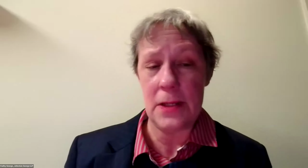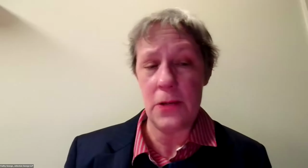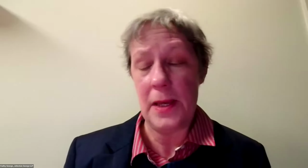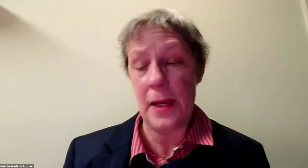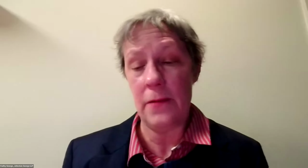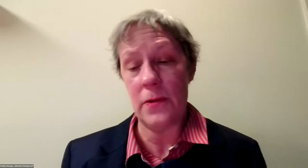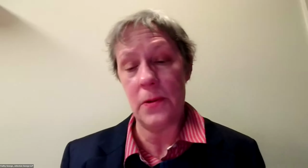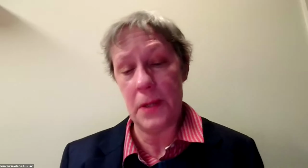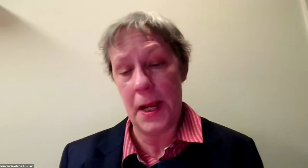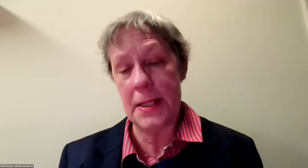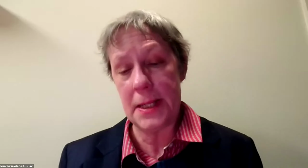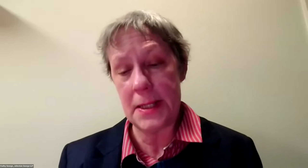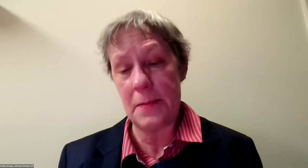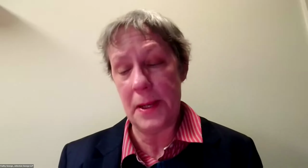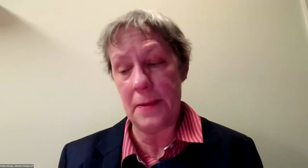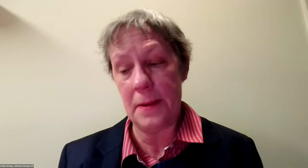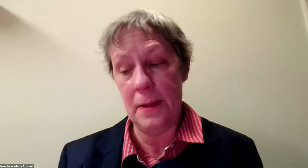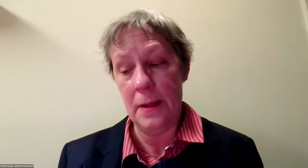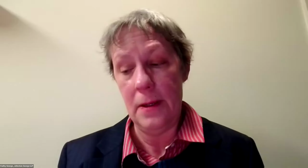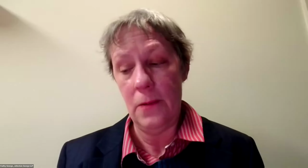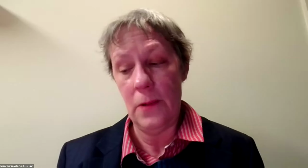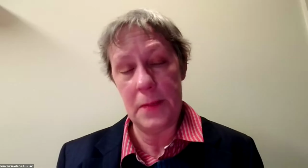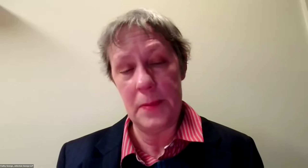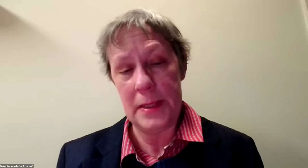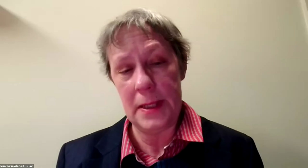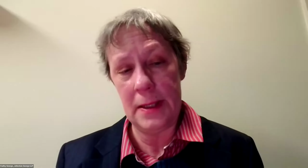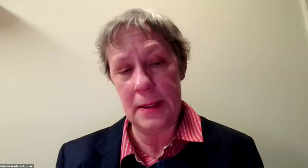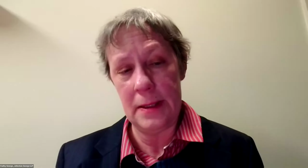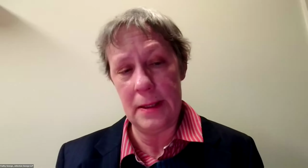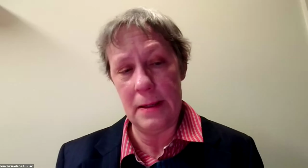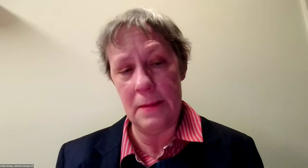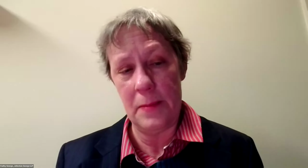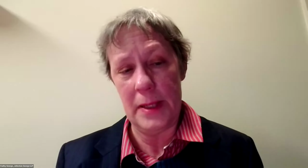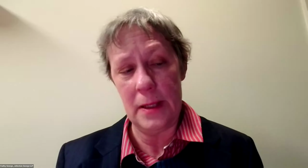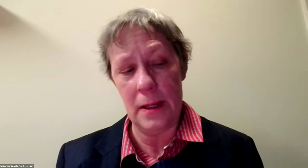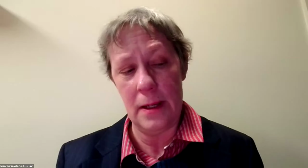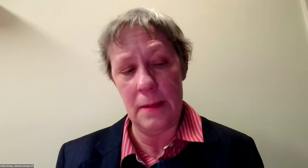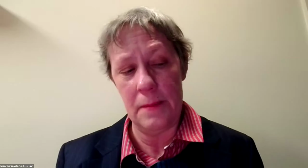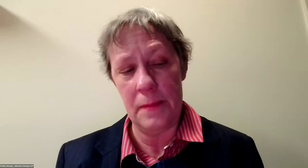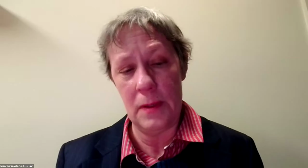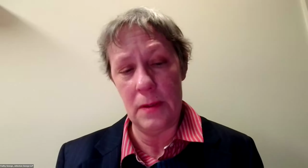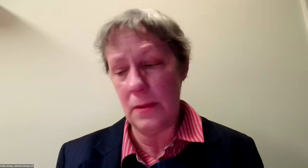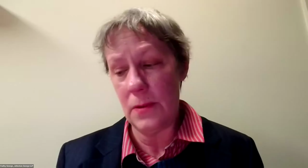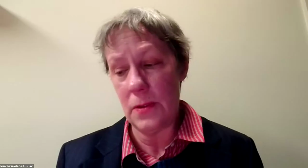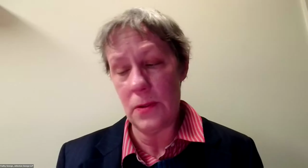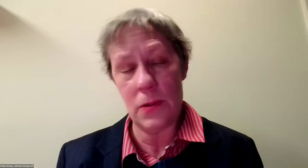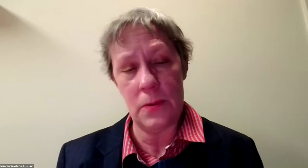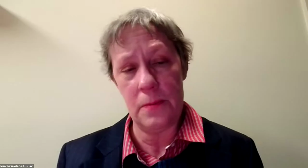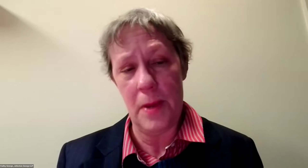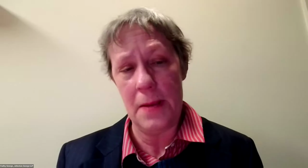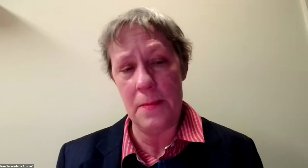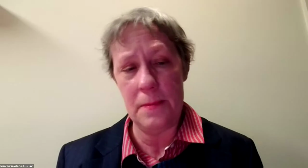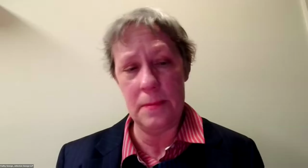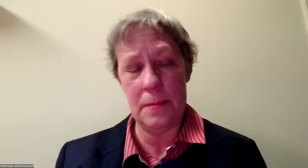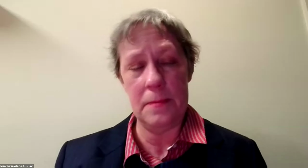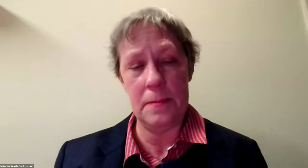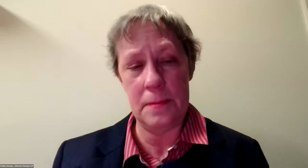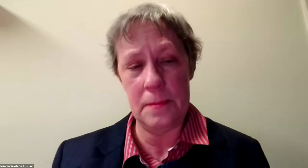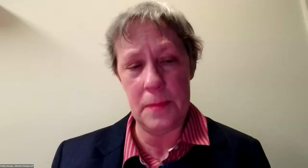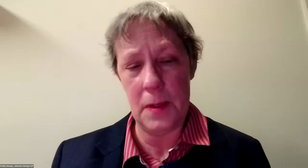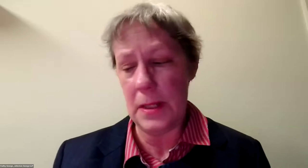other things, and you may have your own ideas about what can be done. But those are